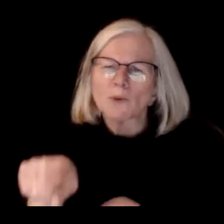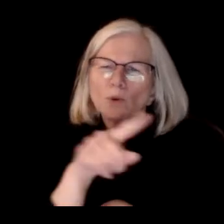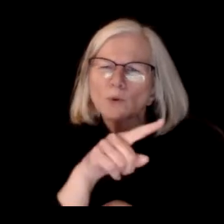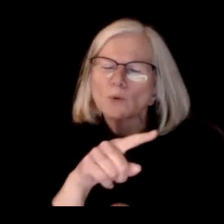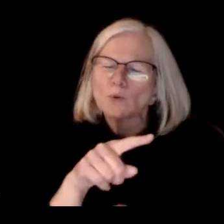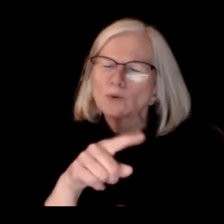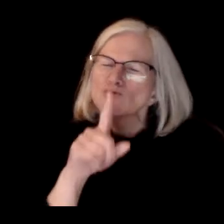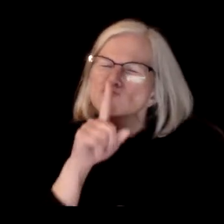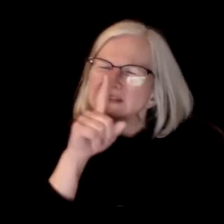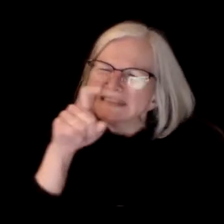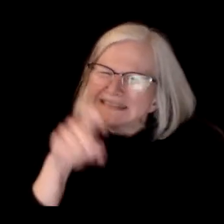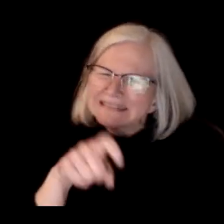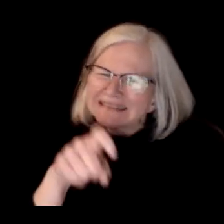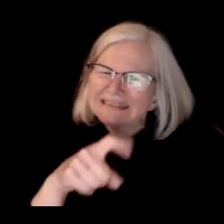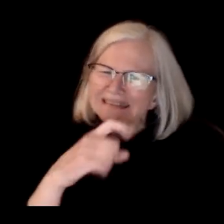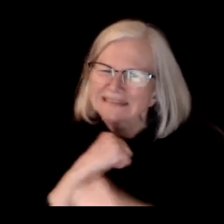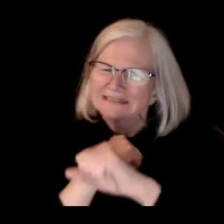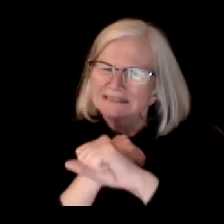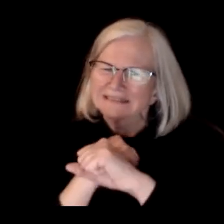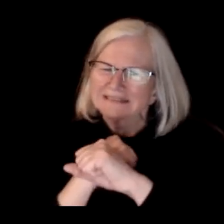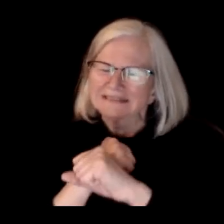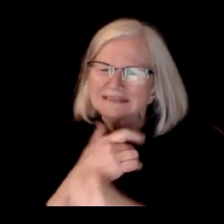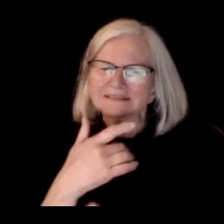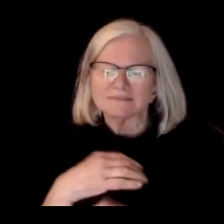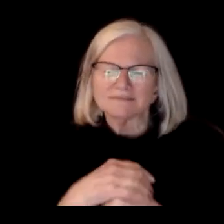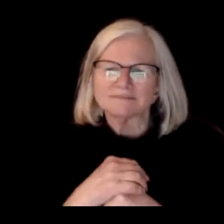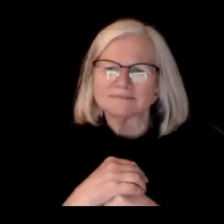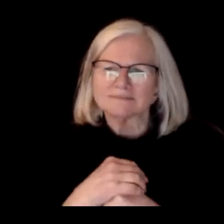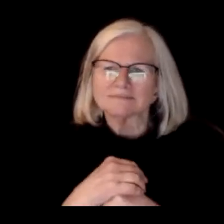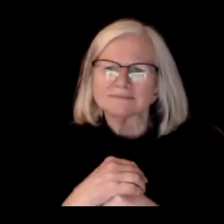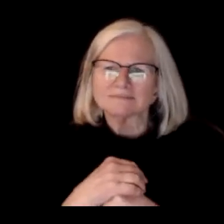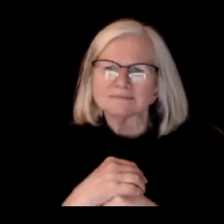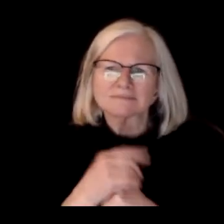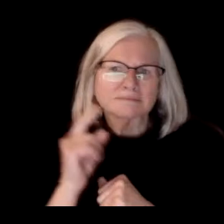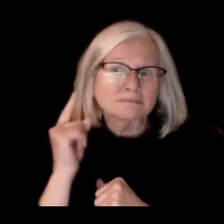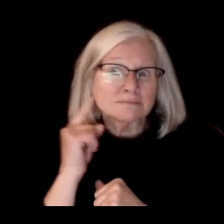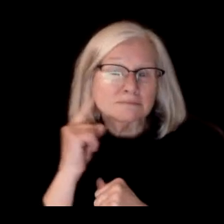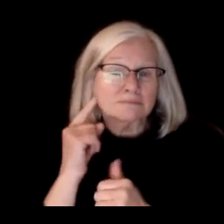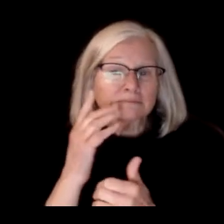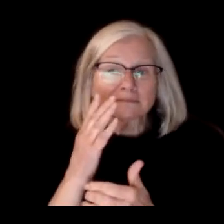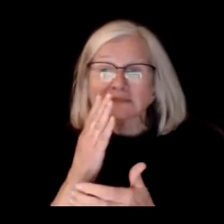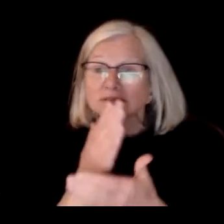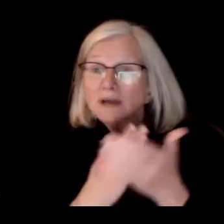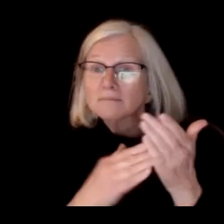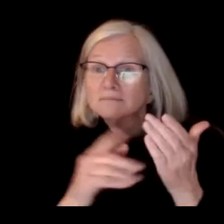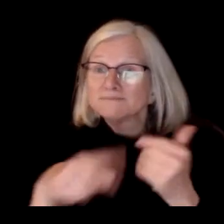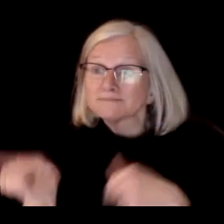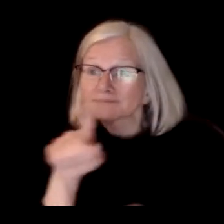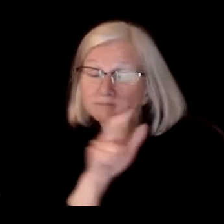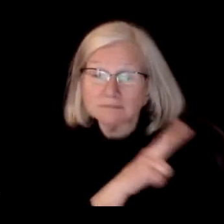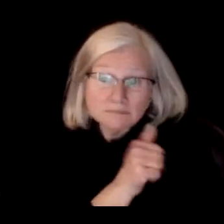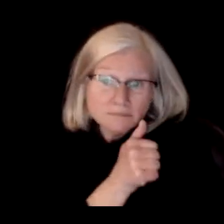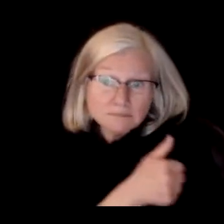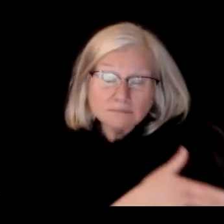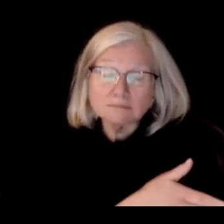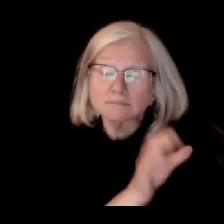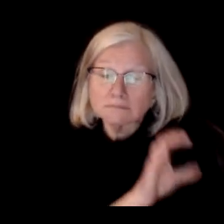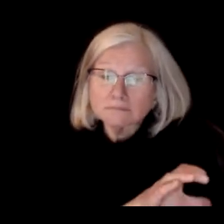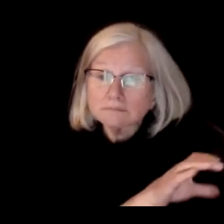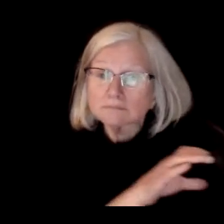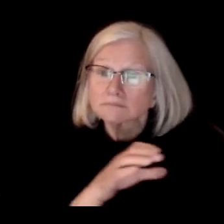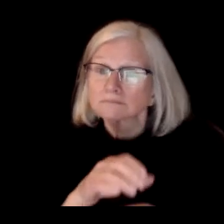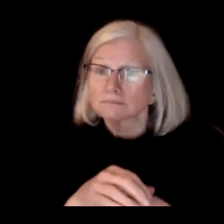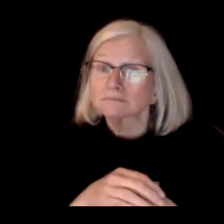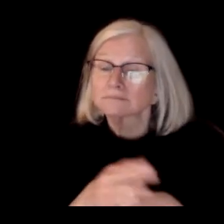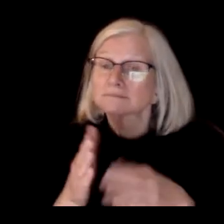from some of our partners that as they have made good progress on getting through some of these earliest stages of the